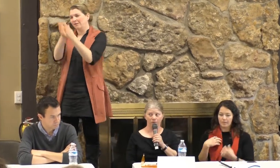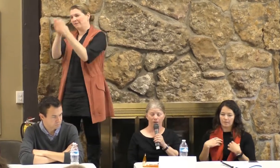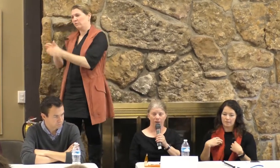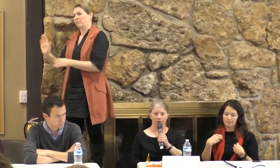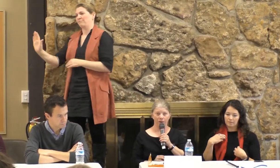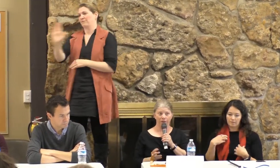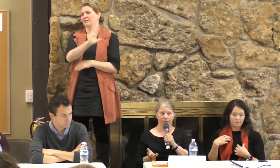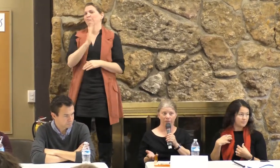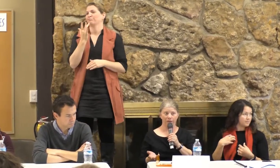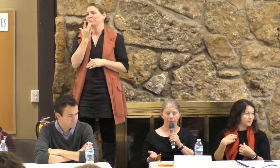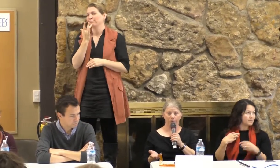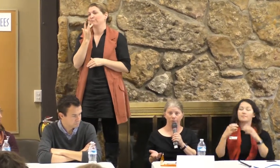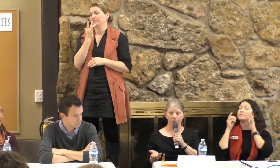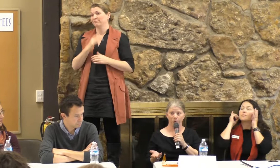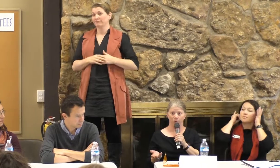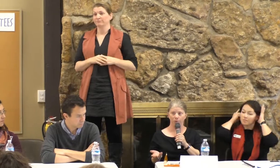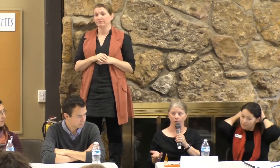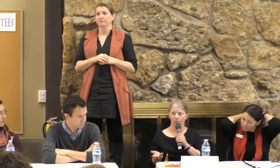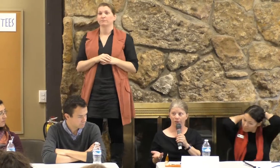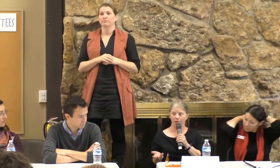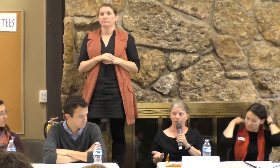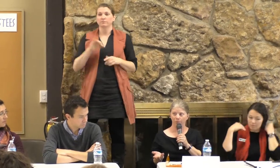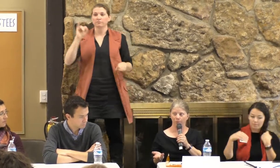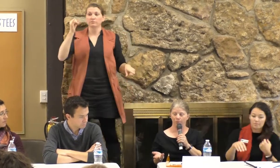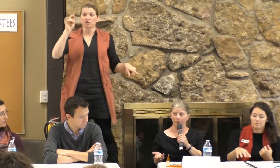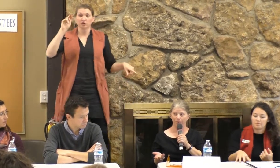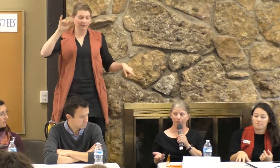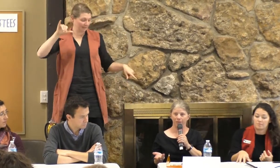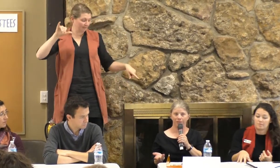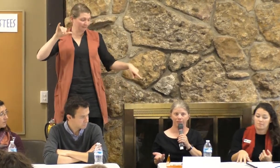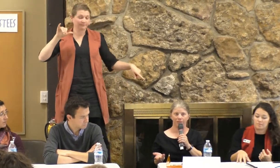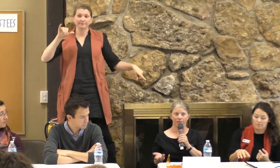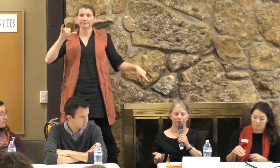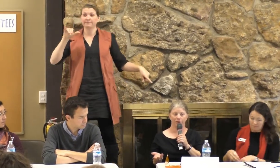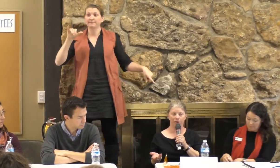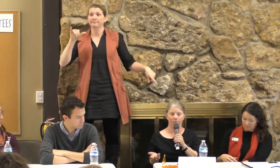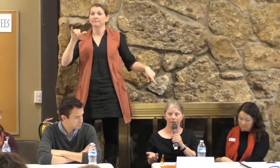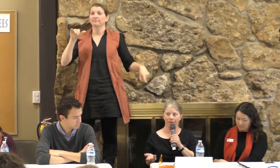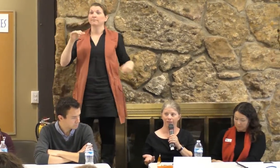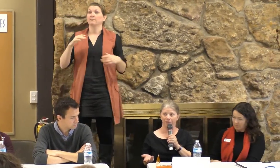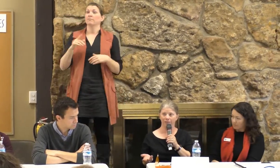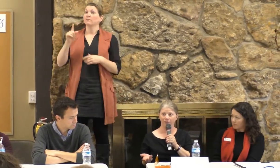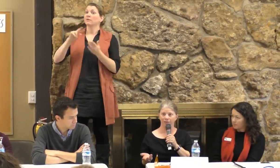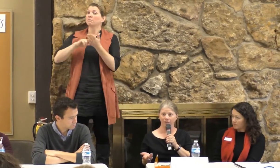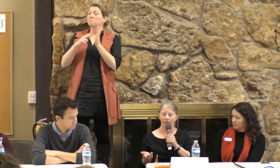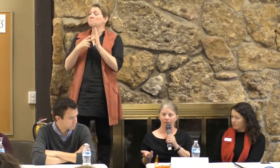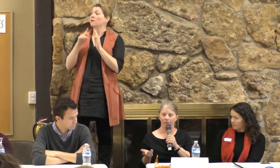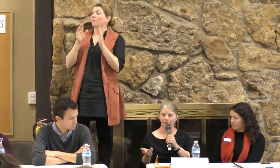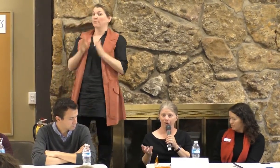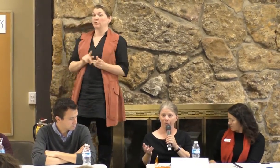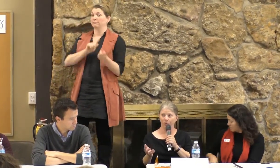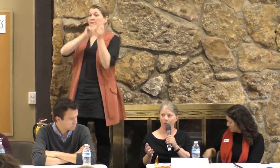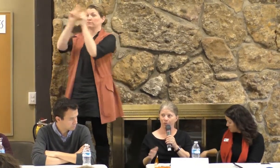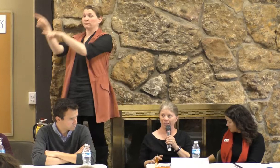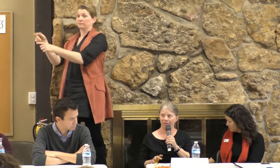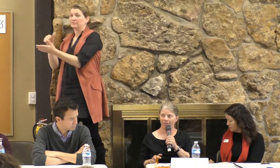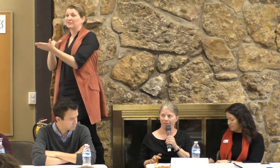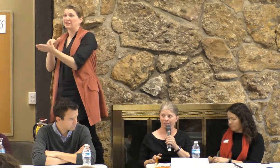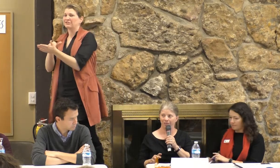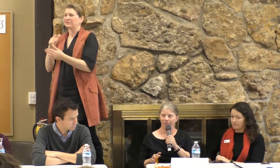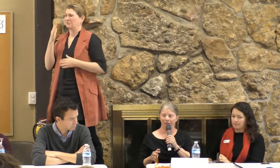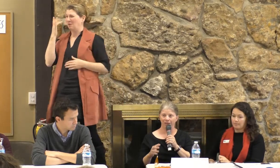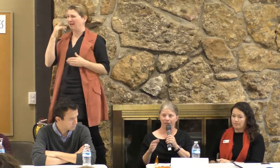Also, oftentimes people go to medical appointments because they're in pain and they're under